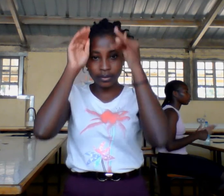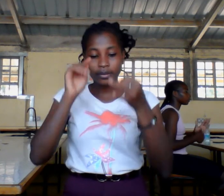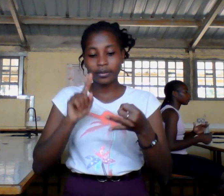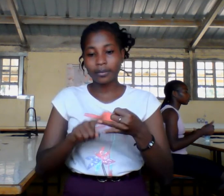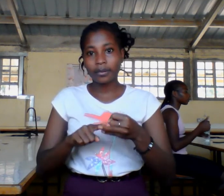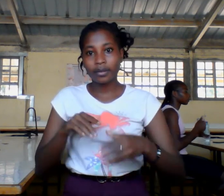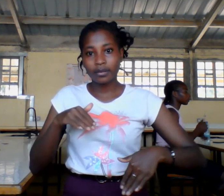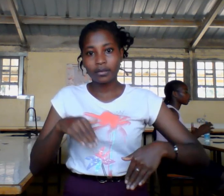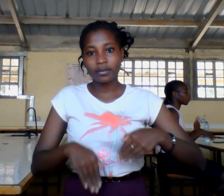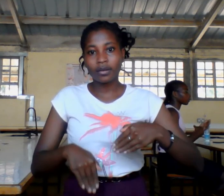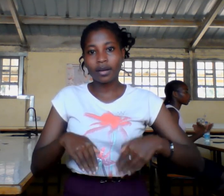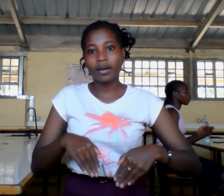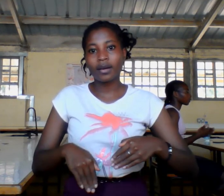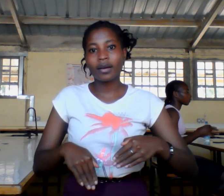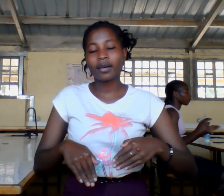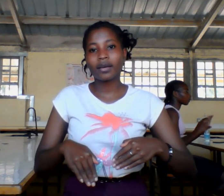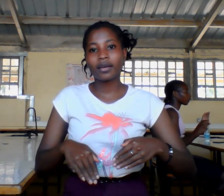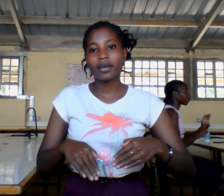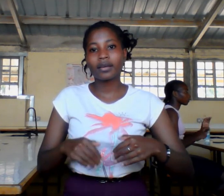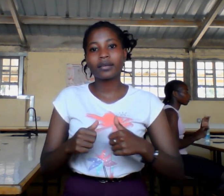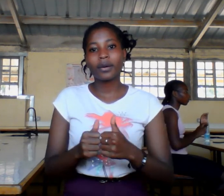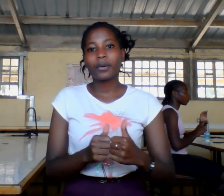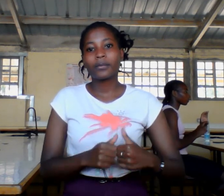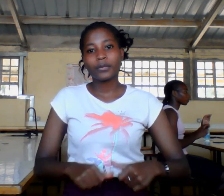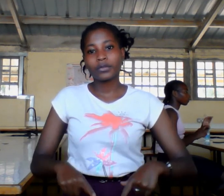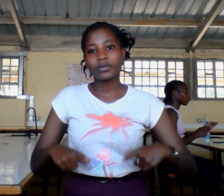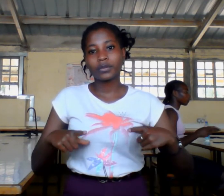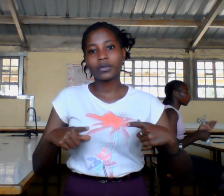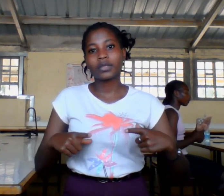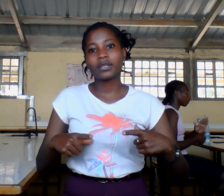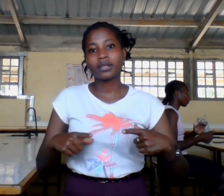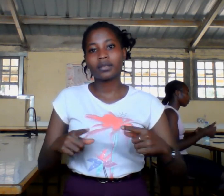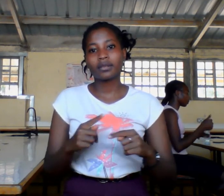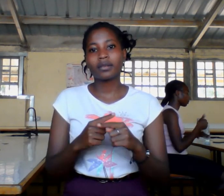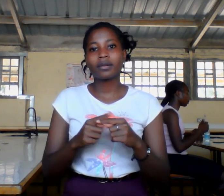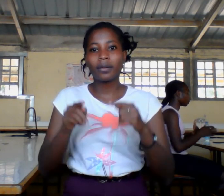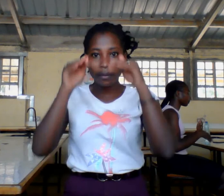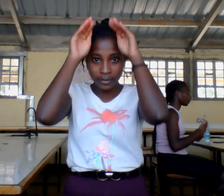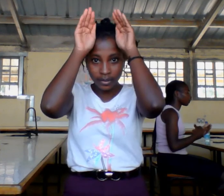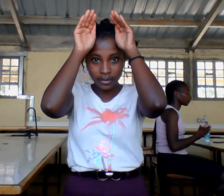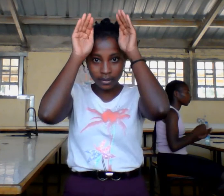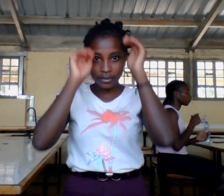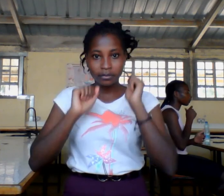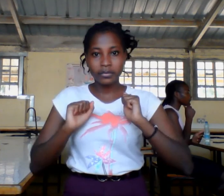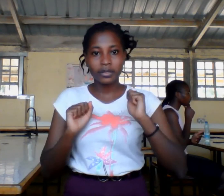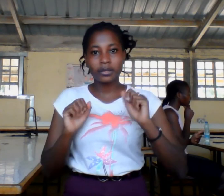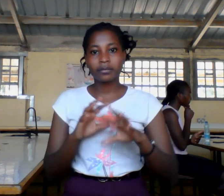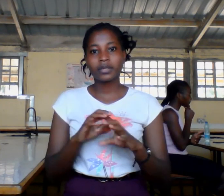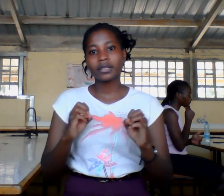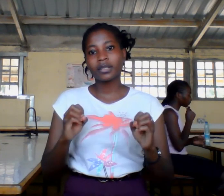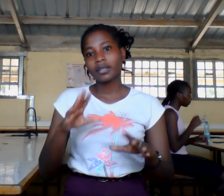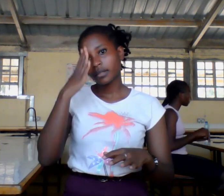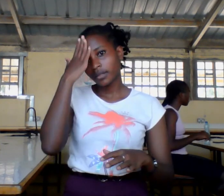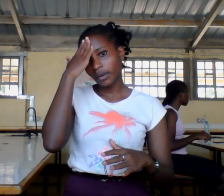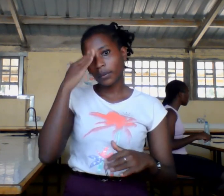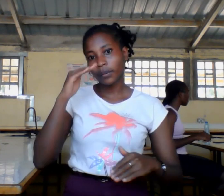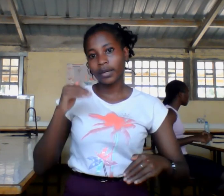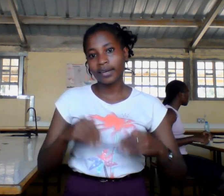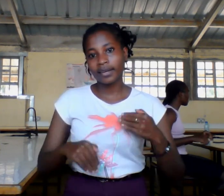together for a very long time, but Rabbit was unhappy of Hyena, as Hyena was quite wealthy than Rabbit. In